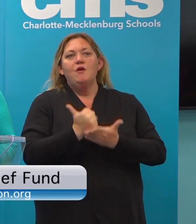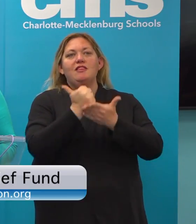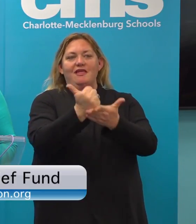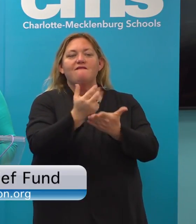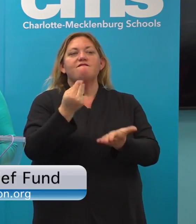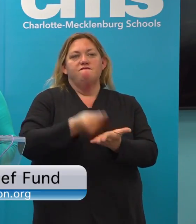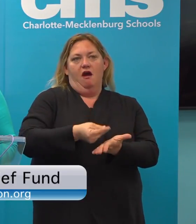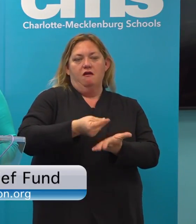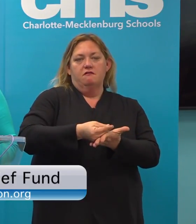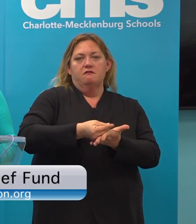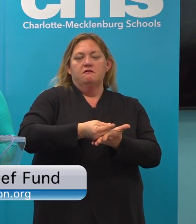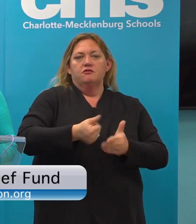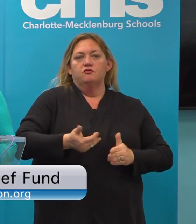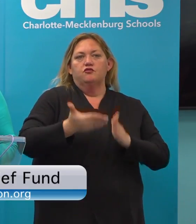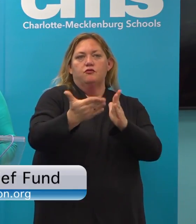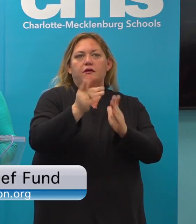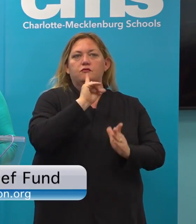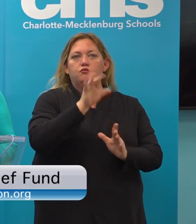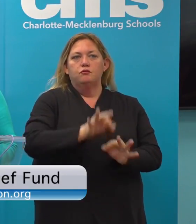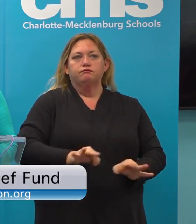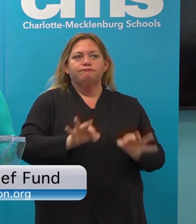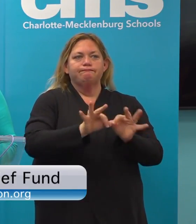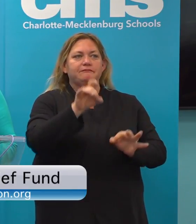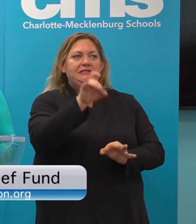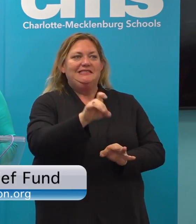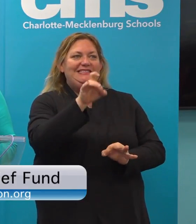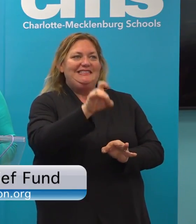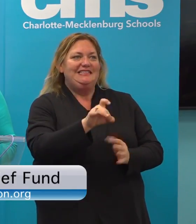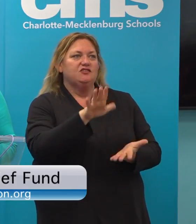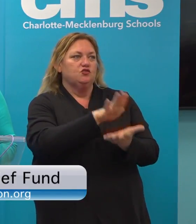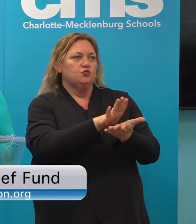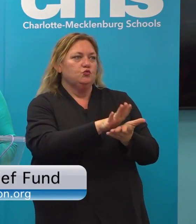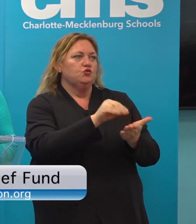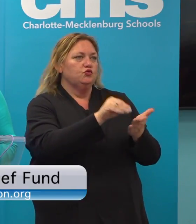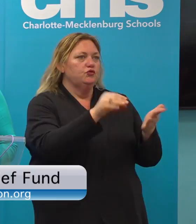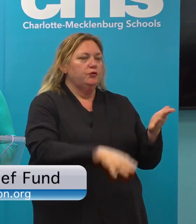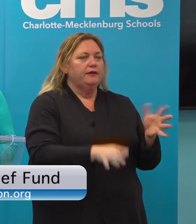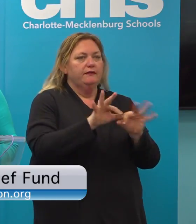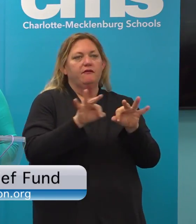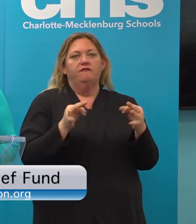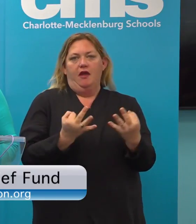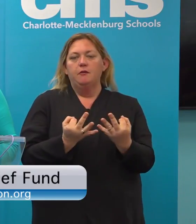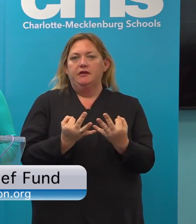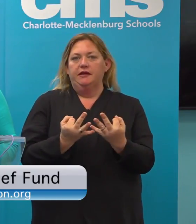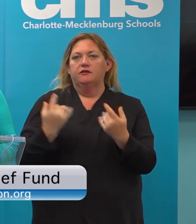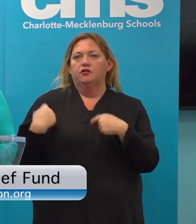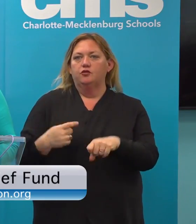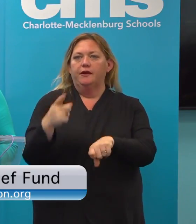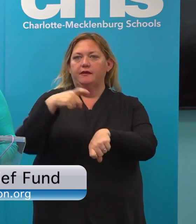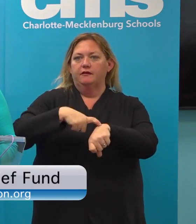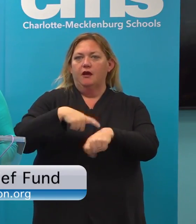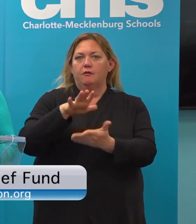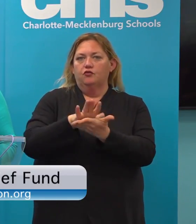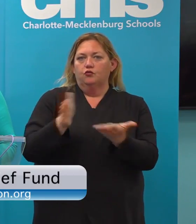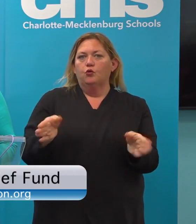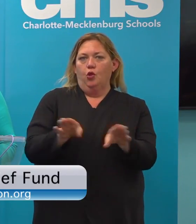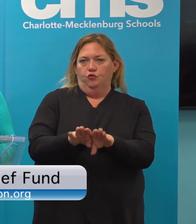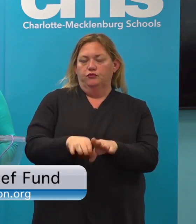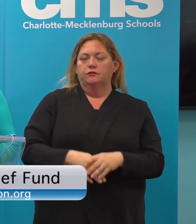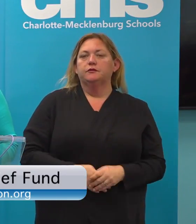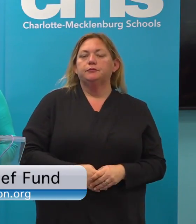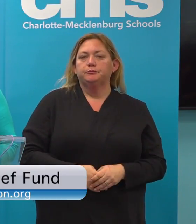the critical needs of Charlotte-Mecklenburg Schools students and families during the time of school